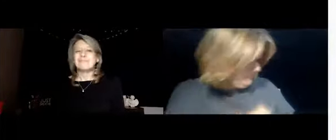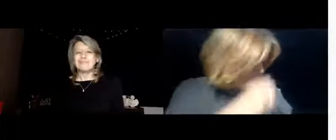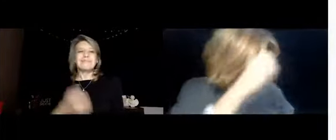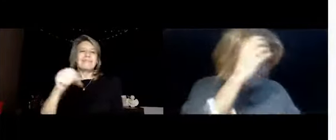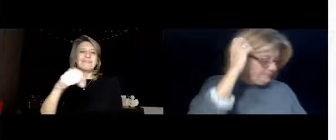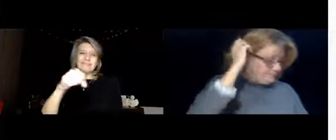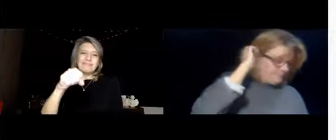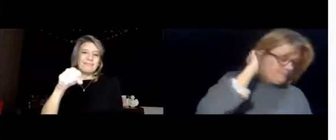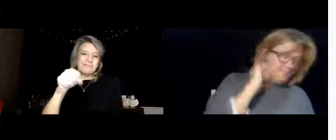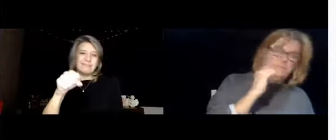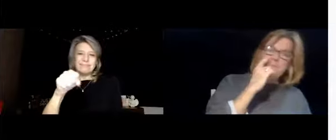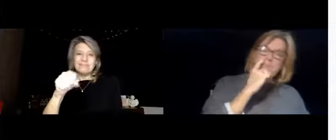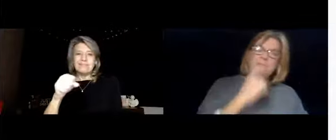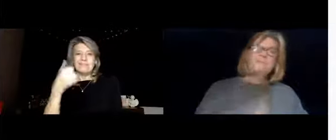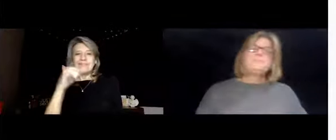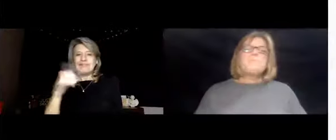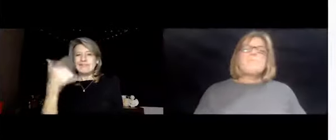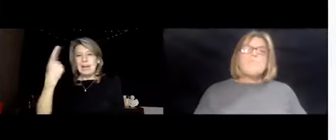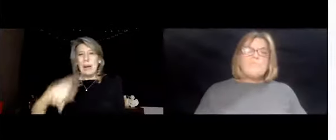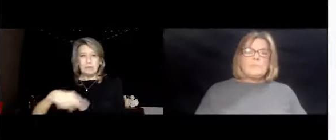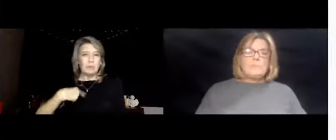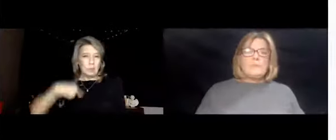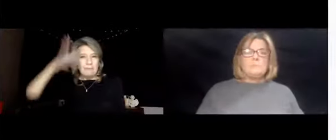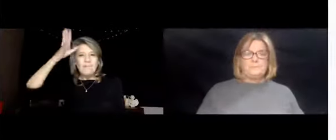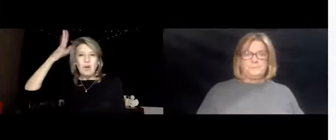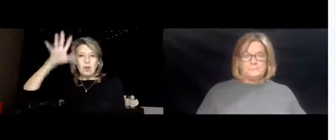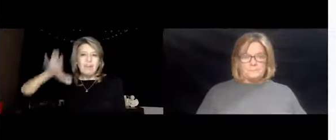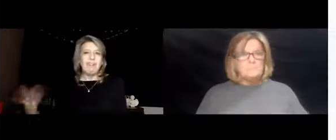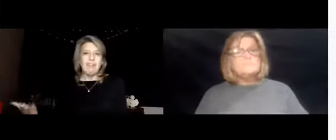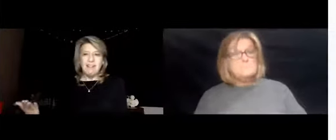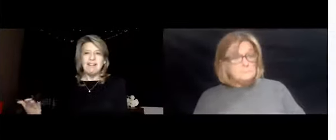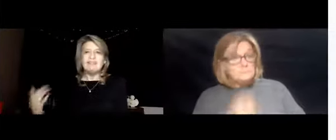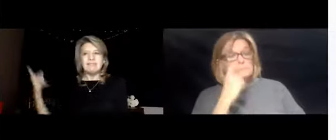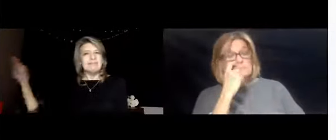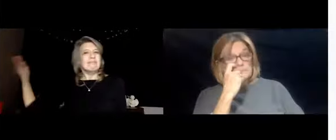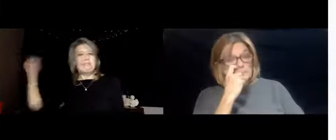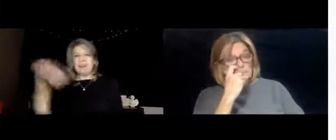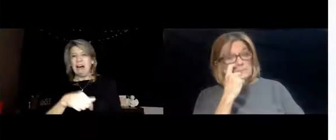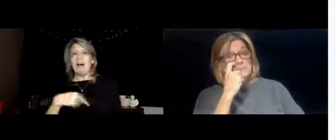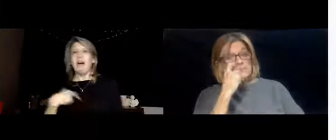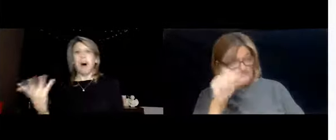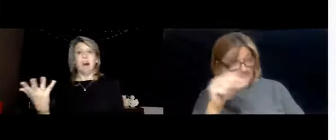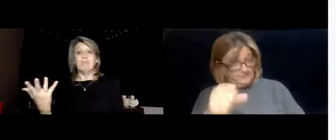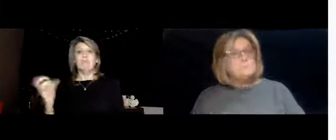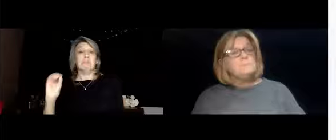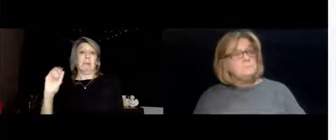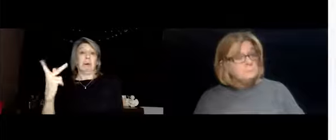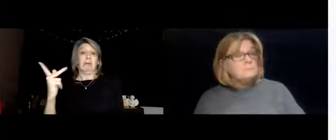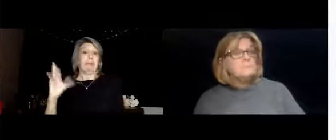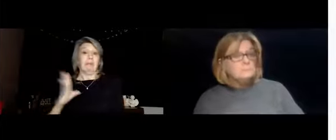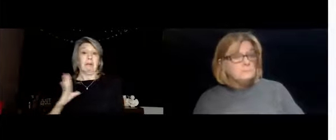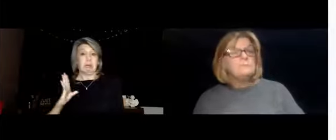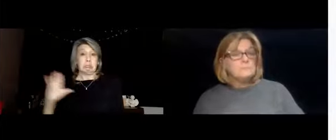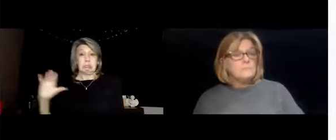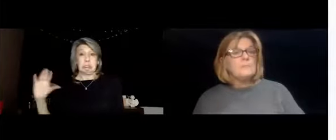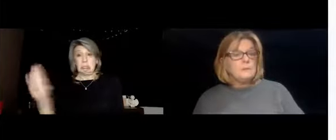to pay for, whatever. Yes. Yeah, that's happened to me. When my father passed,